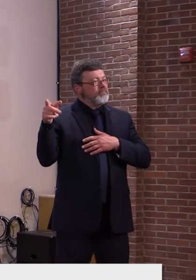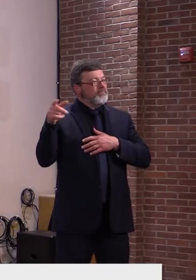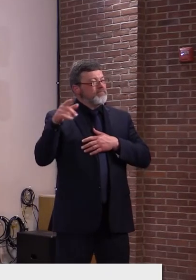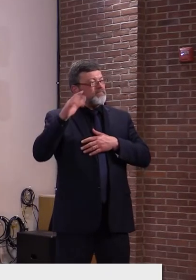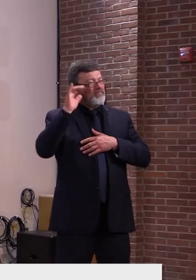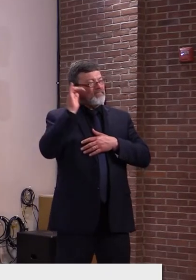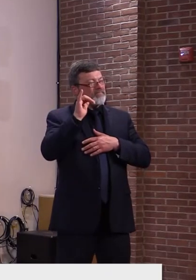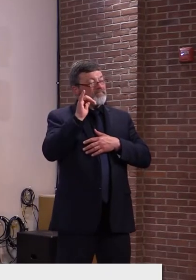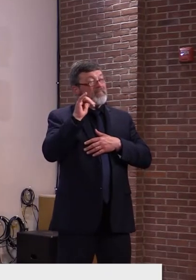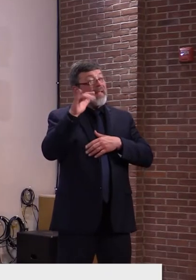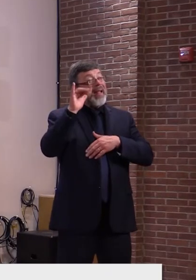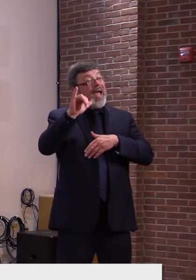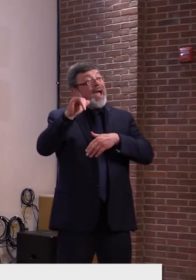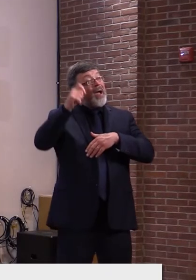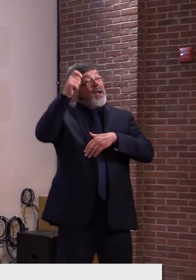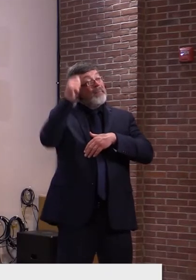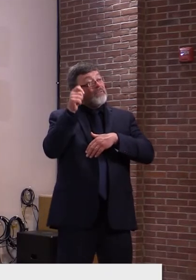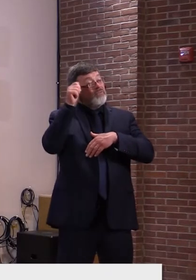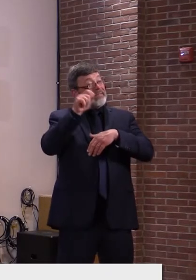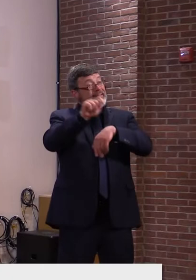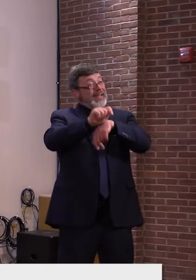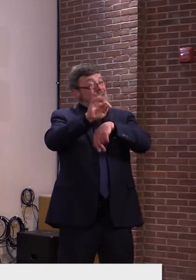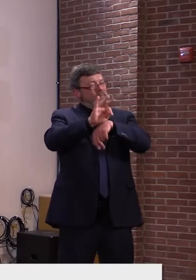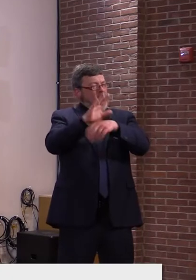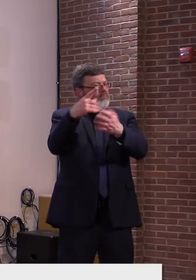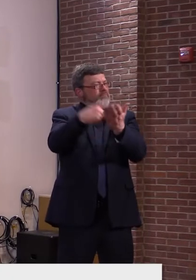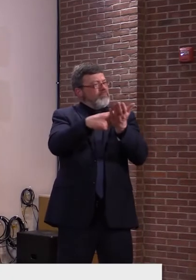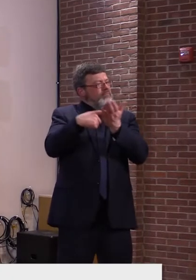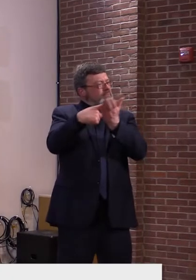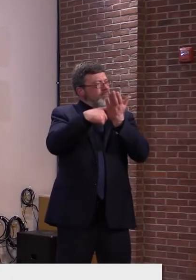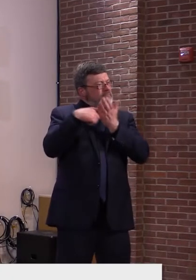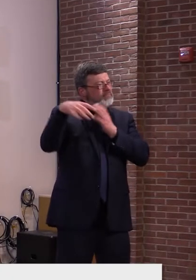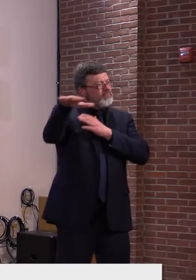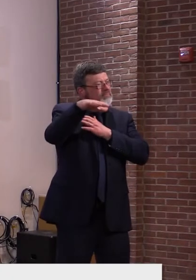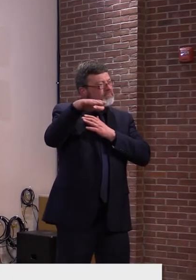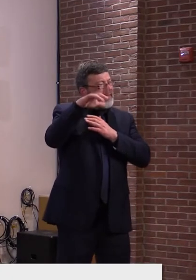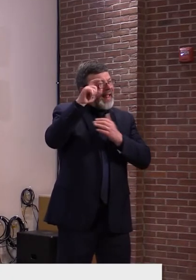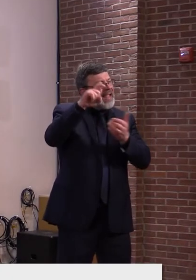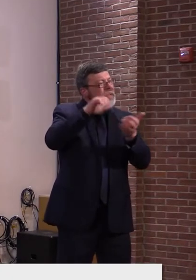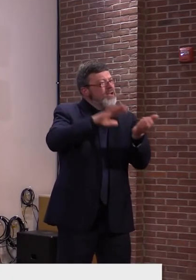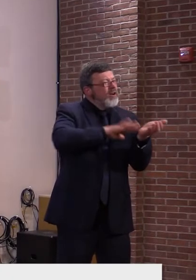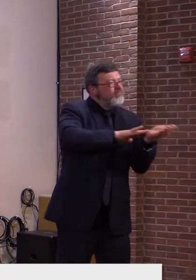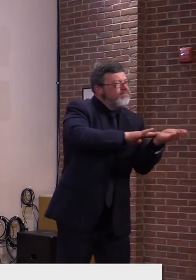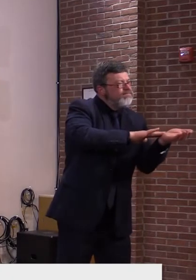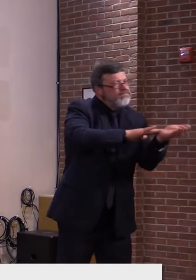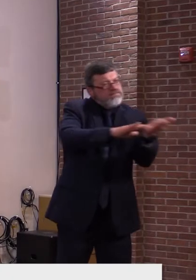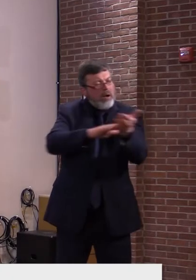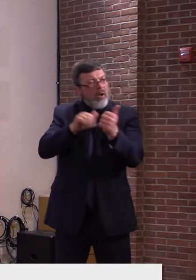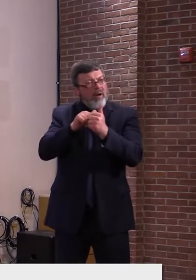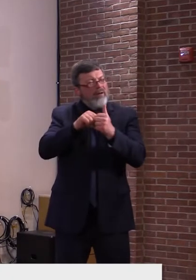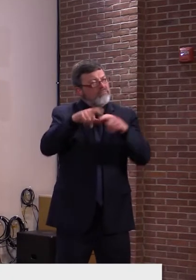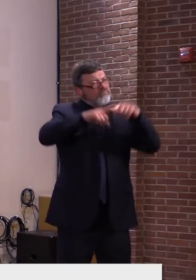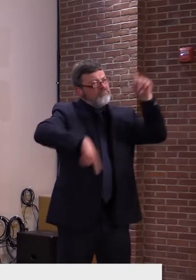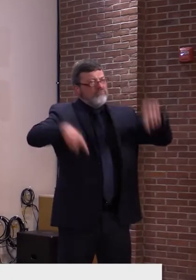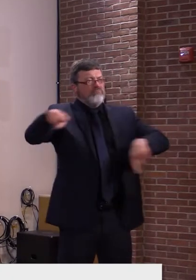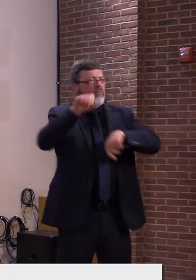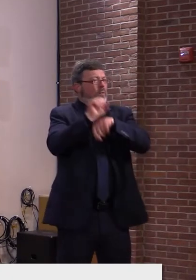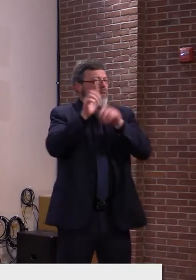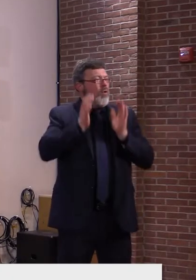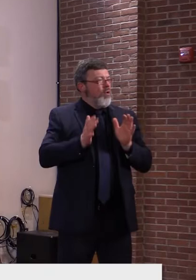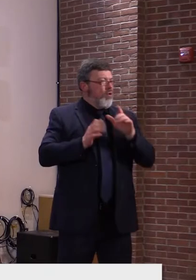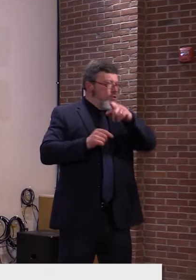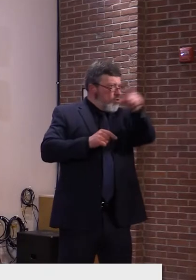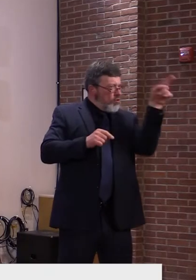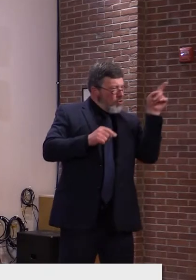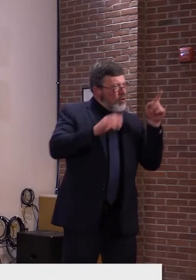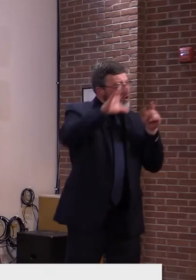honestly, and check with the employers out there, you'll find that they're doing pretty well. They've done as well or